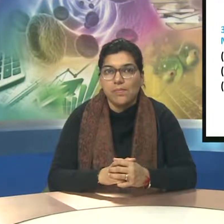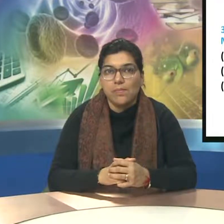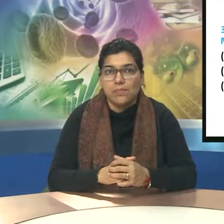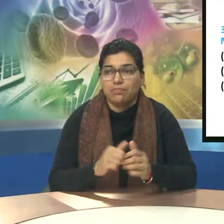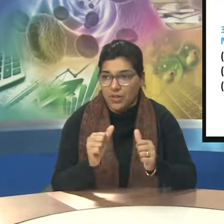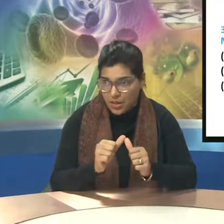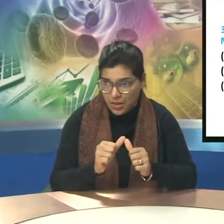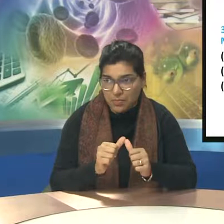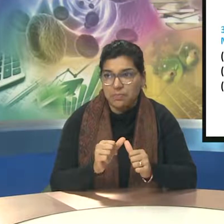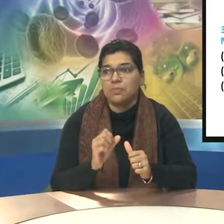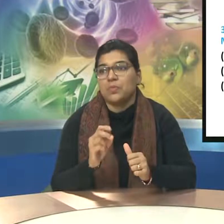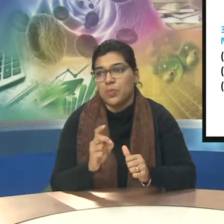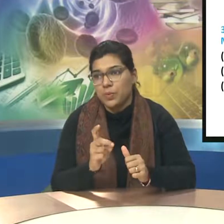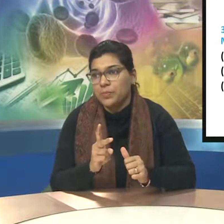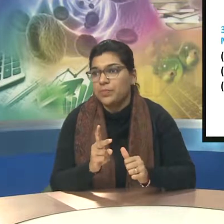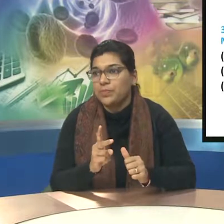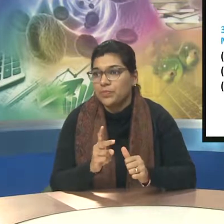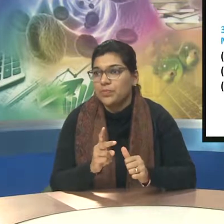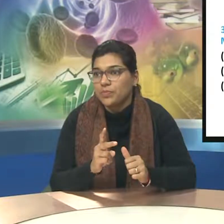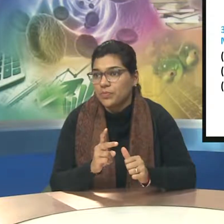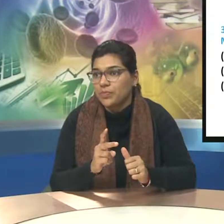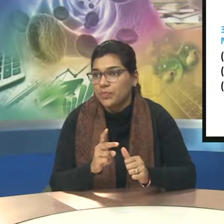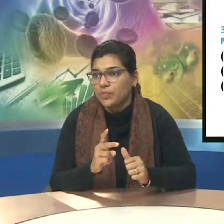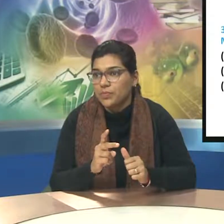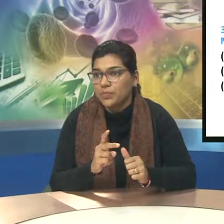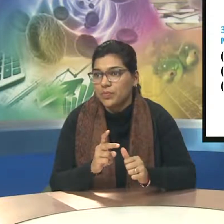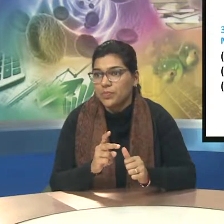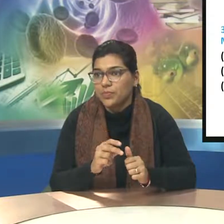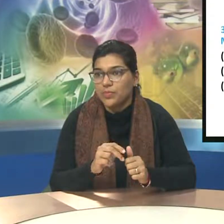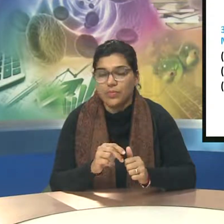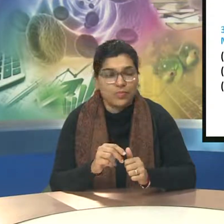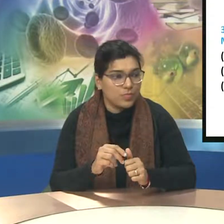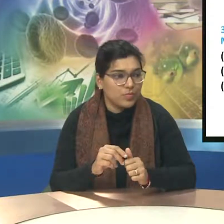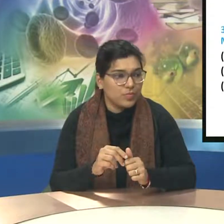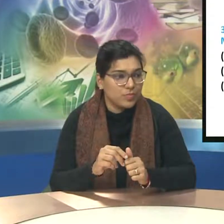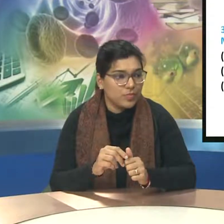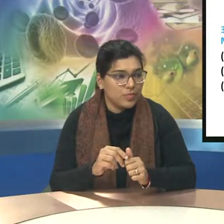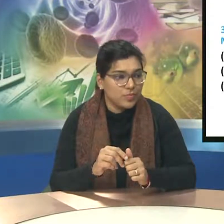What you guys think is the right answer? Please write it in chat box.